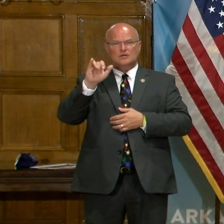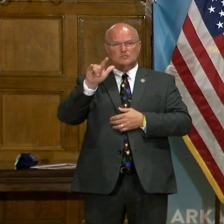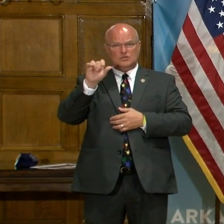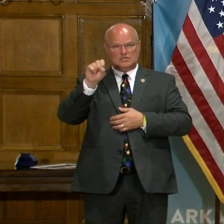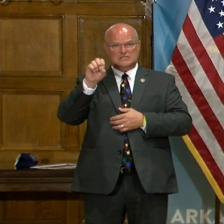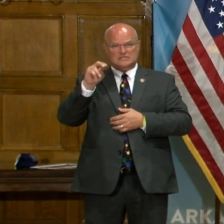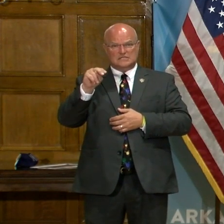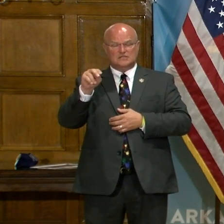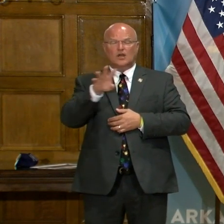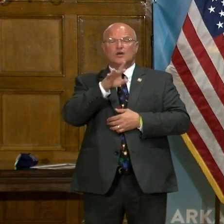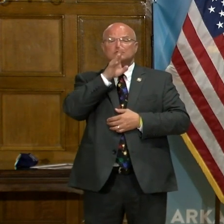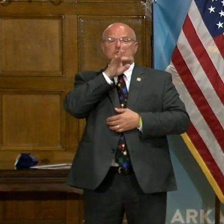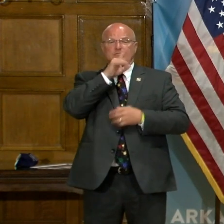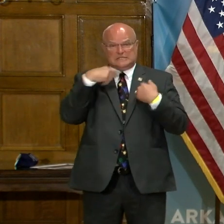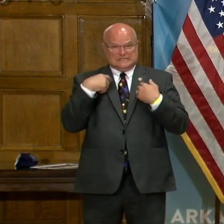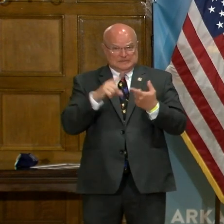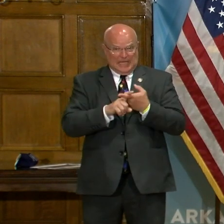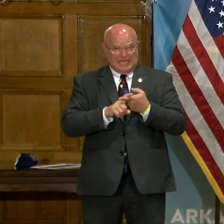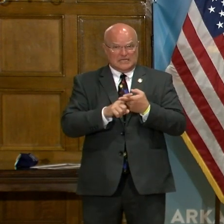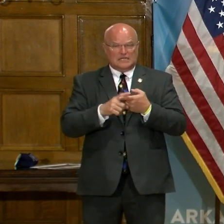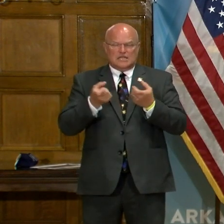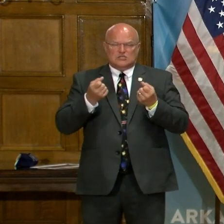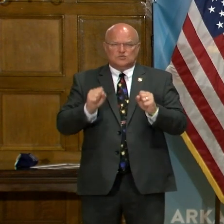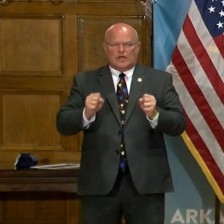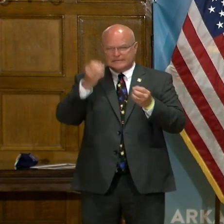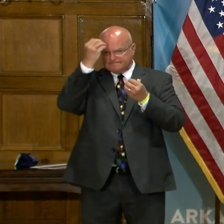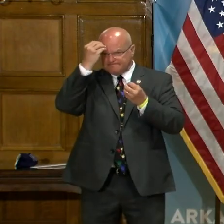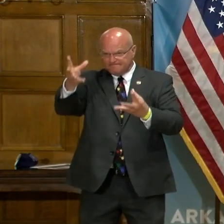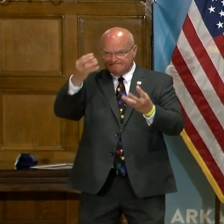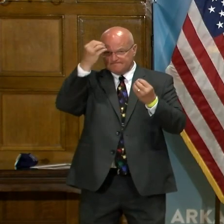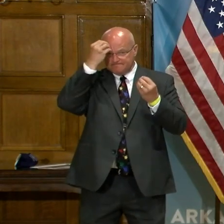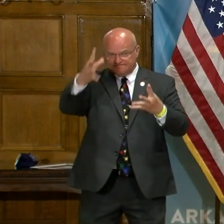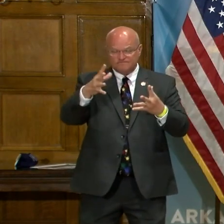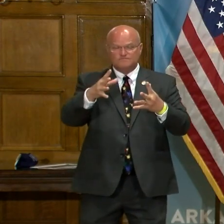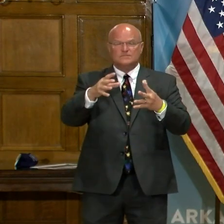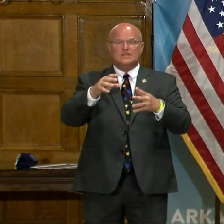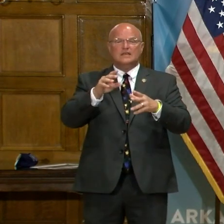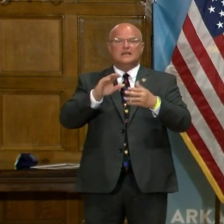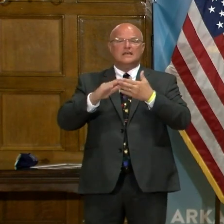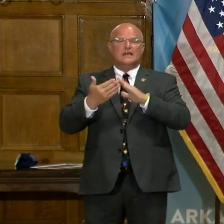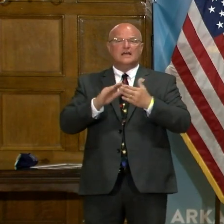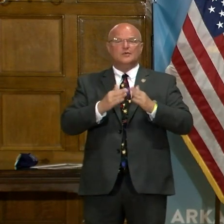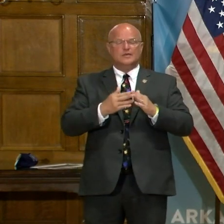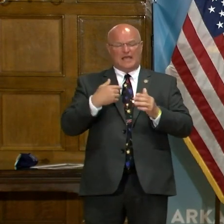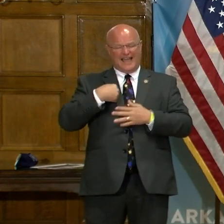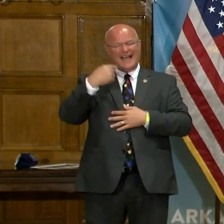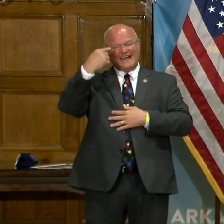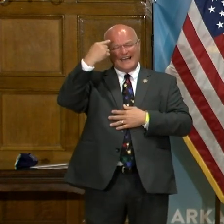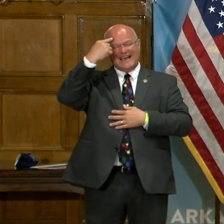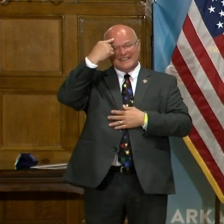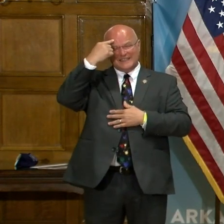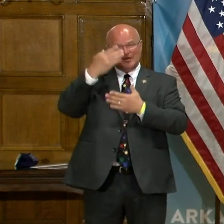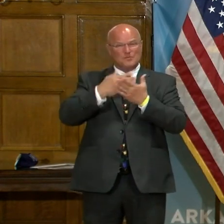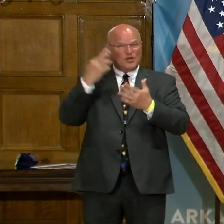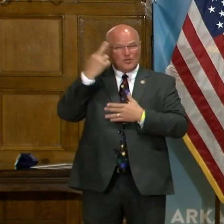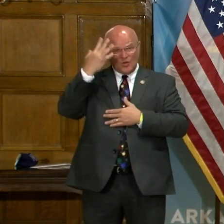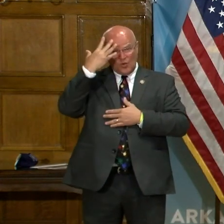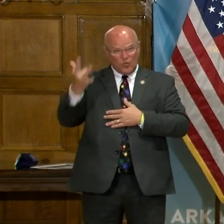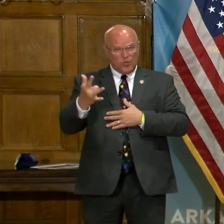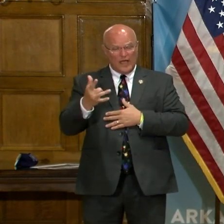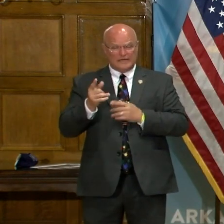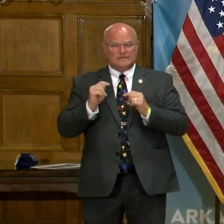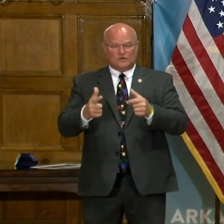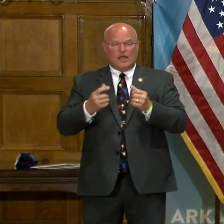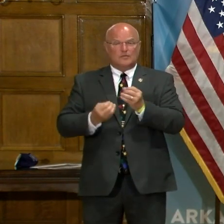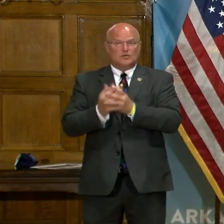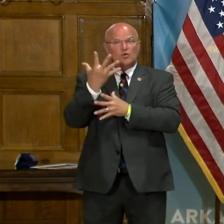a Spanish speaker, and trying to get those messages out to affected communities. I think part of the reason for the rapid